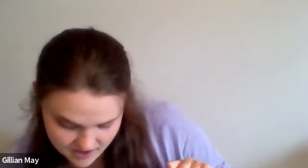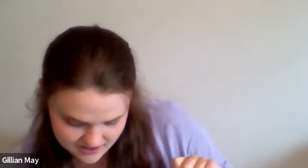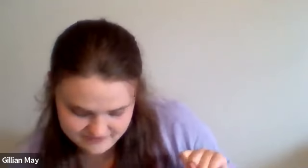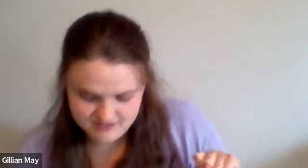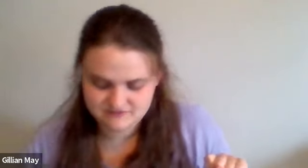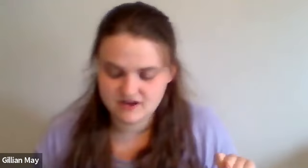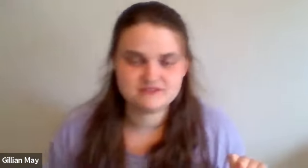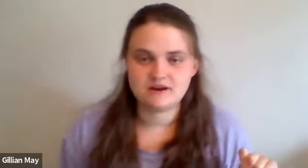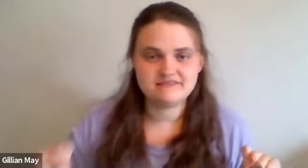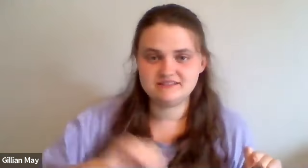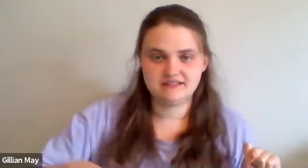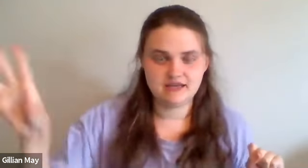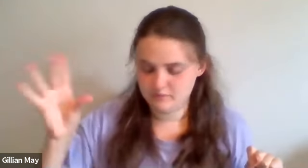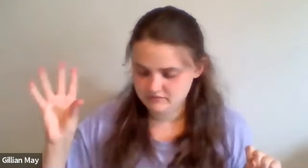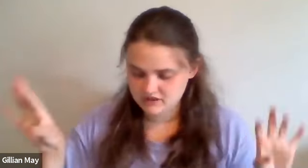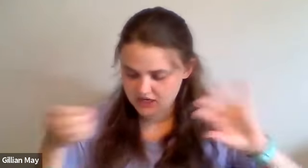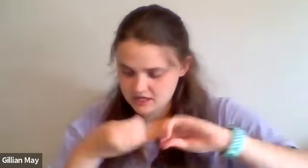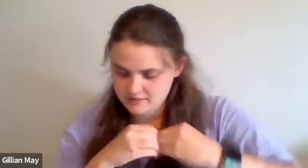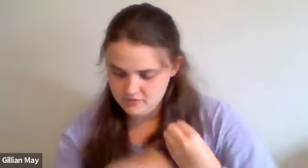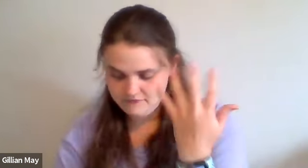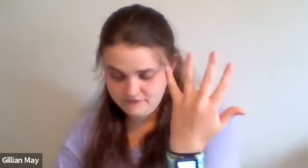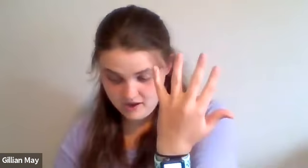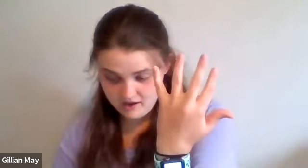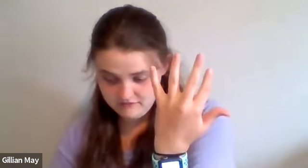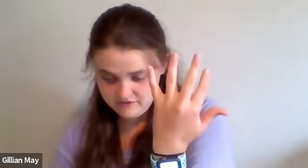5. Yes, 5. Sorry, I have to like count. Number 5.